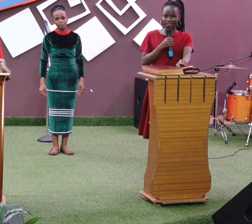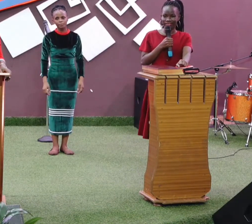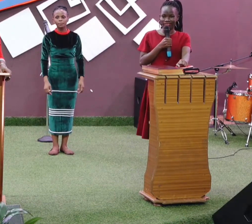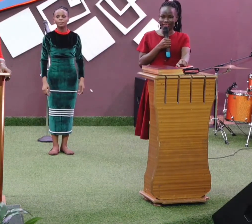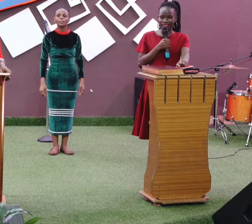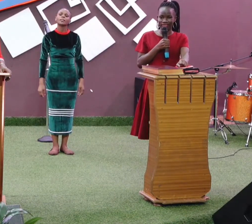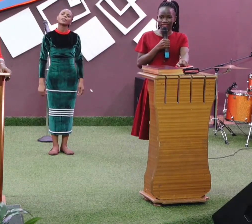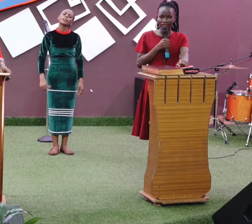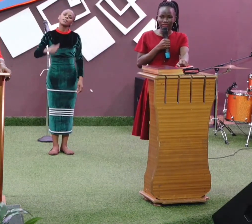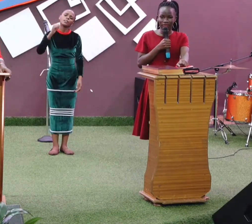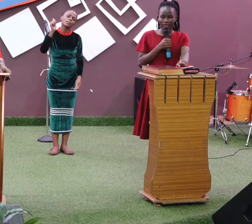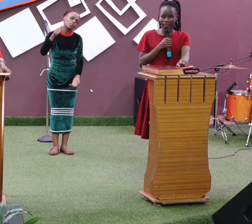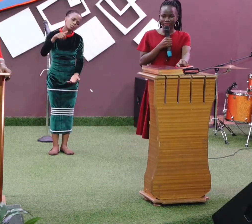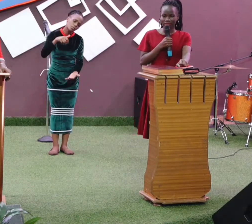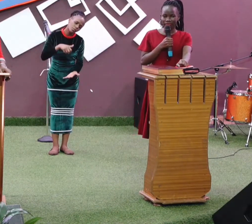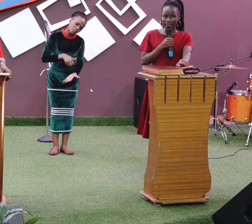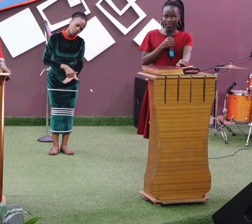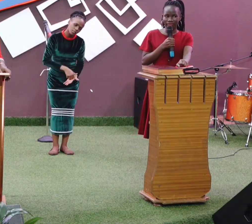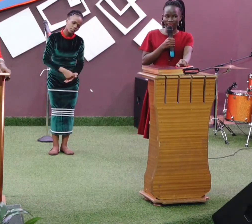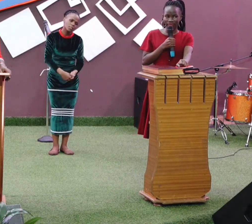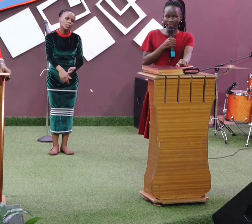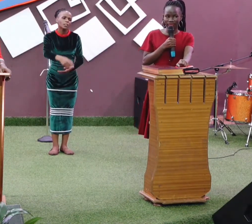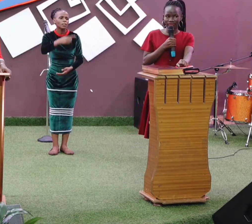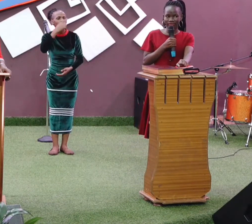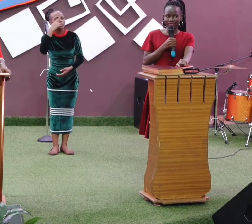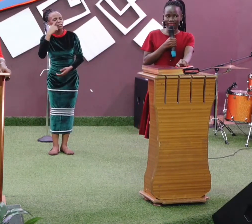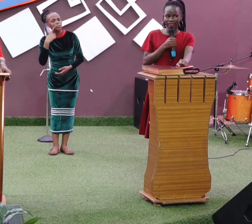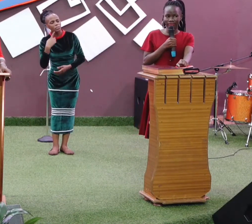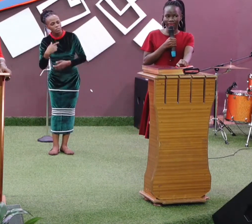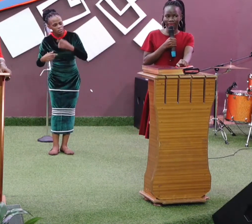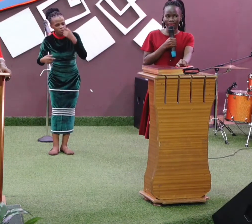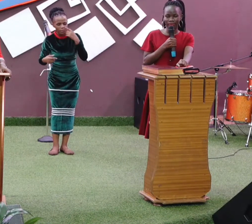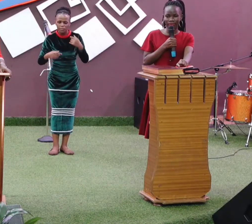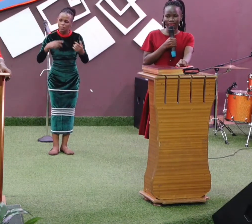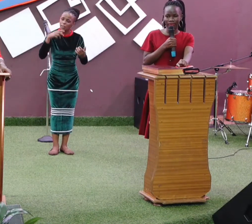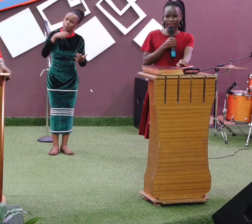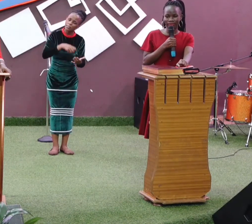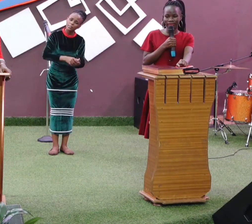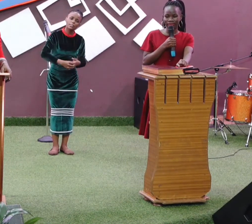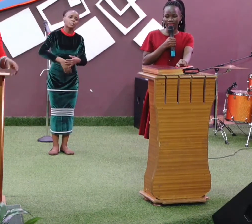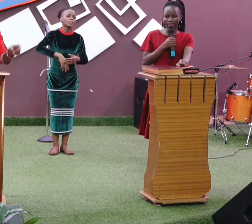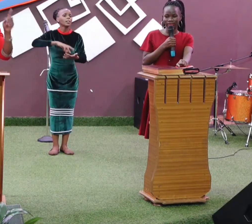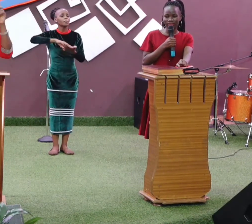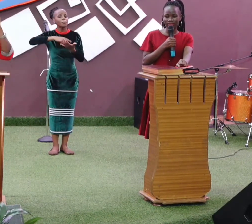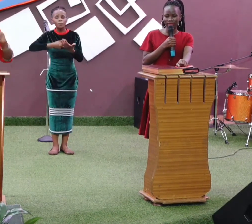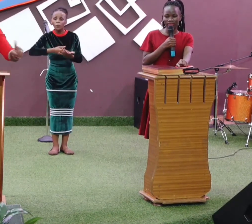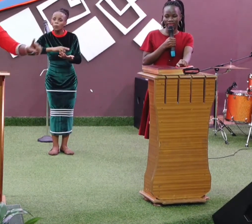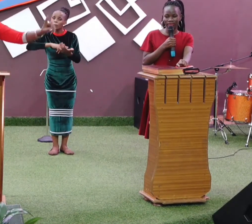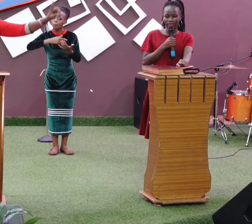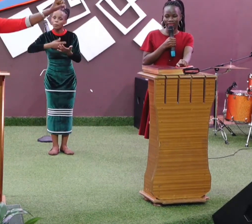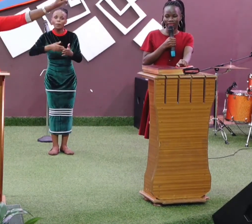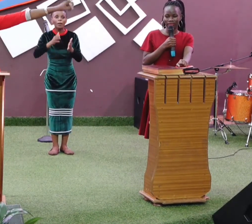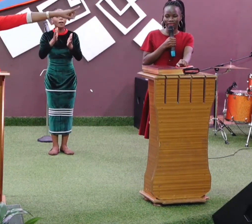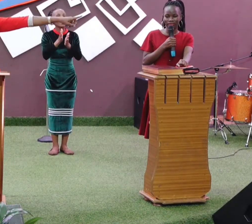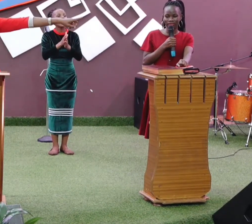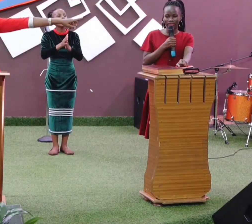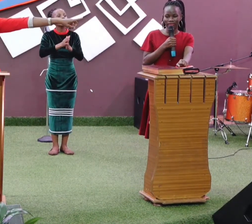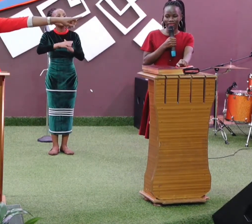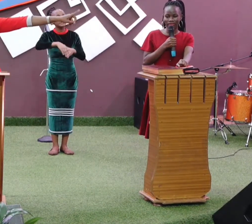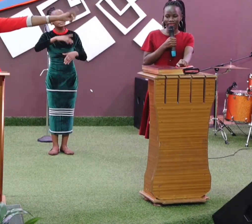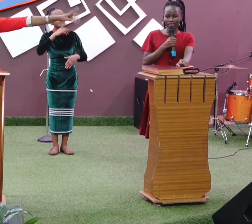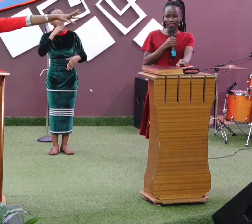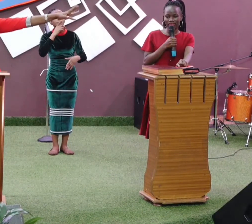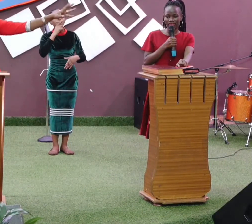Hey. Ne gairira abasajja, ne nkaba, ne fukamira, ne nkola bulishona chenakola. Abasajja ngabanda gechifo, chiri.